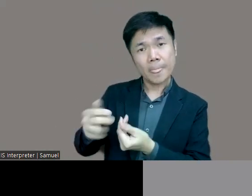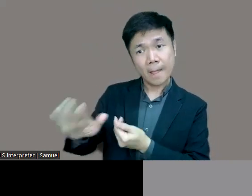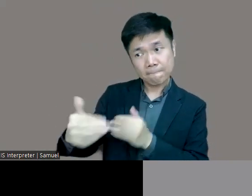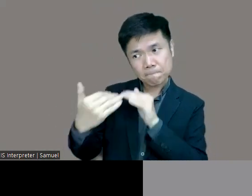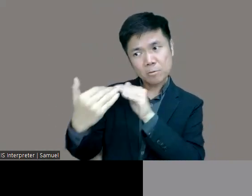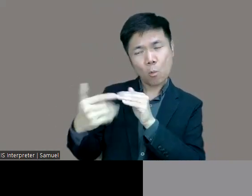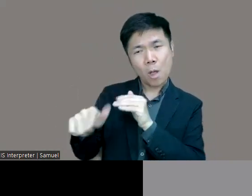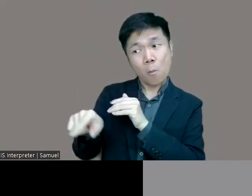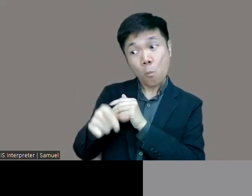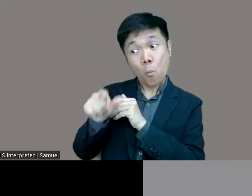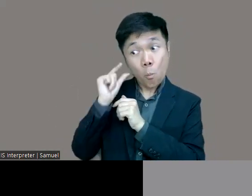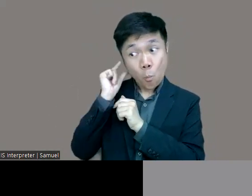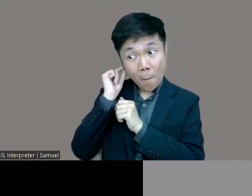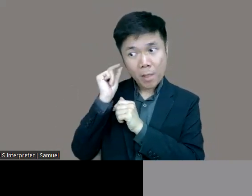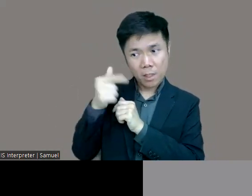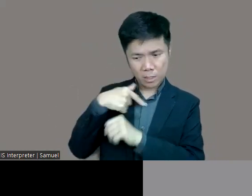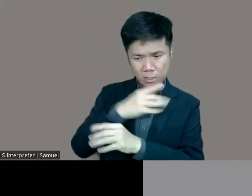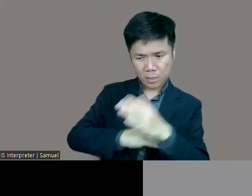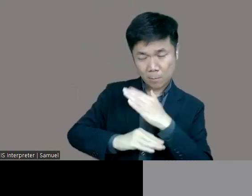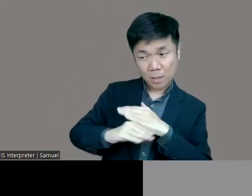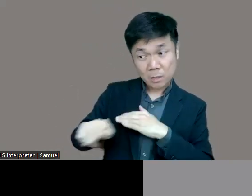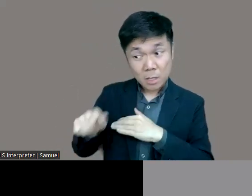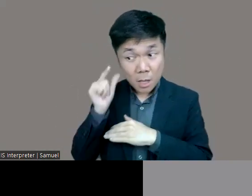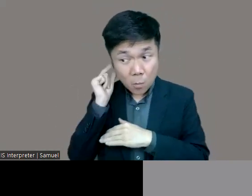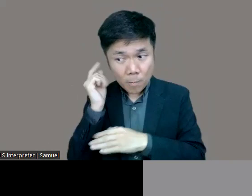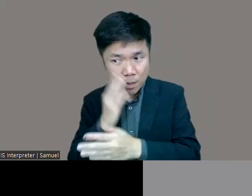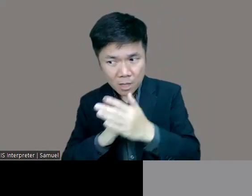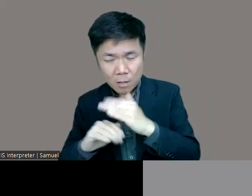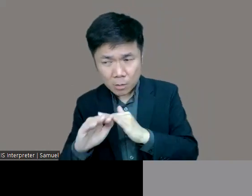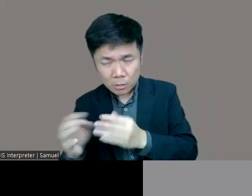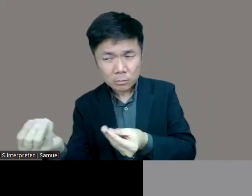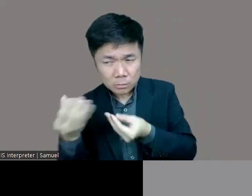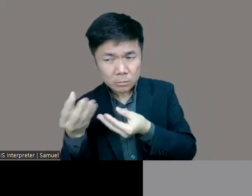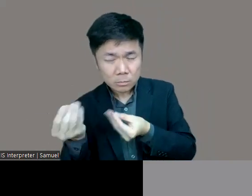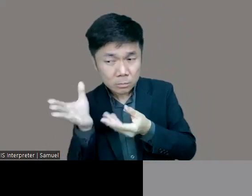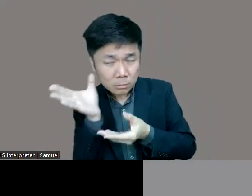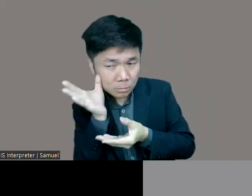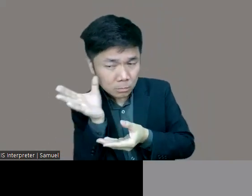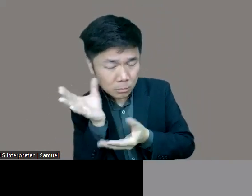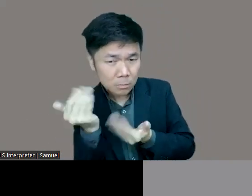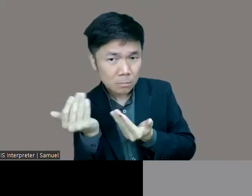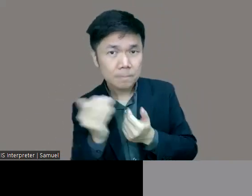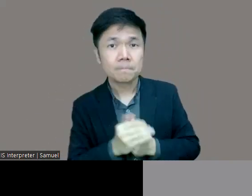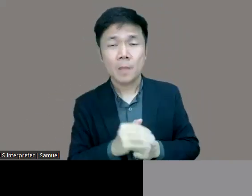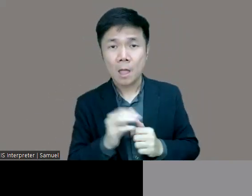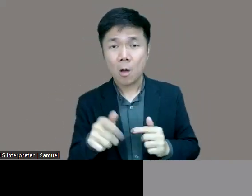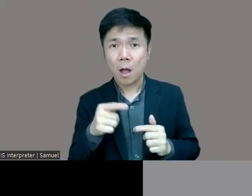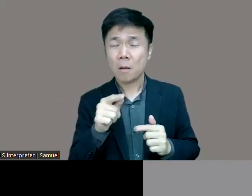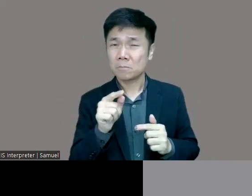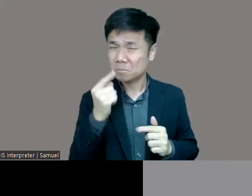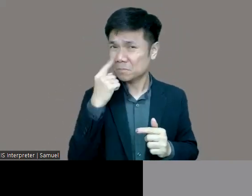disability. So the truth is that we did this research, and some of them have gone through